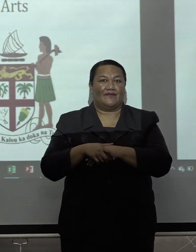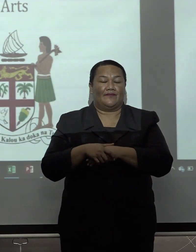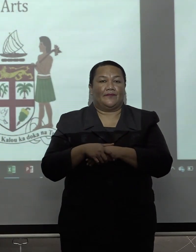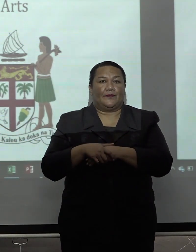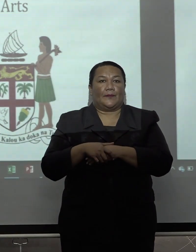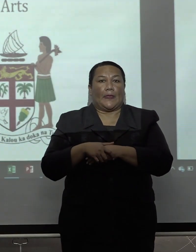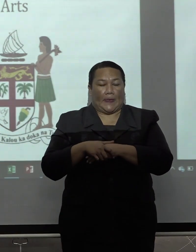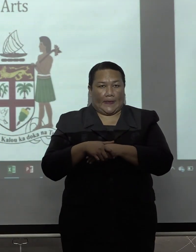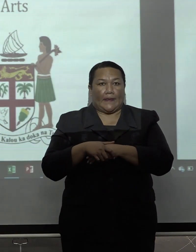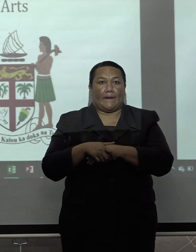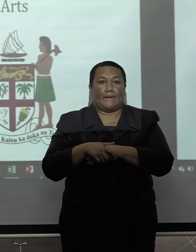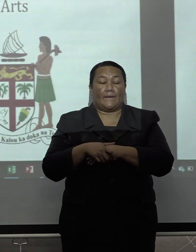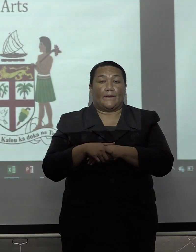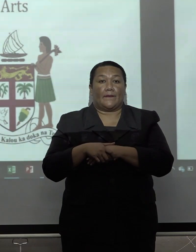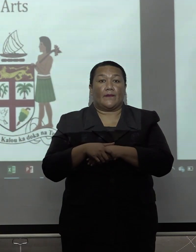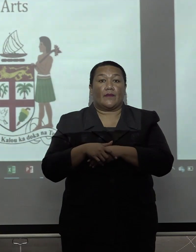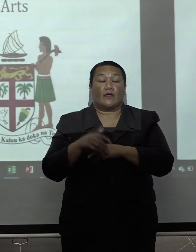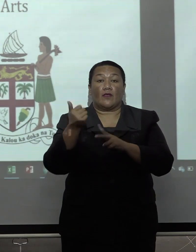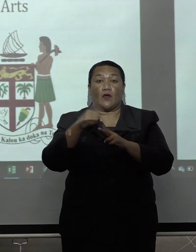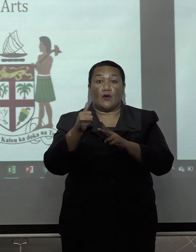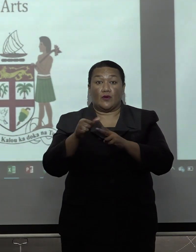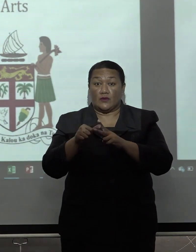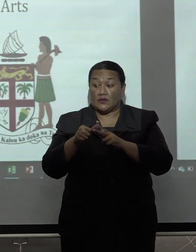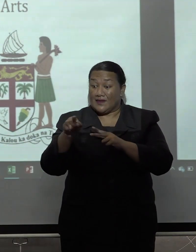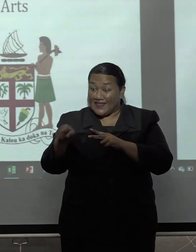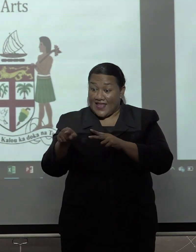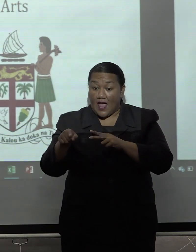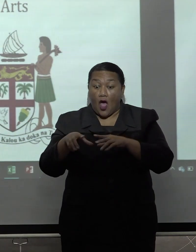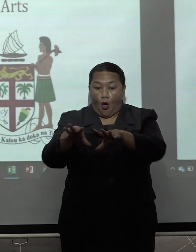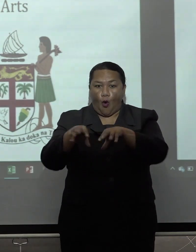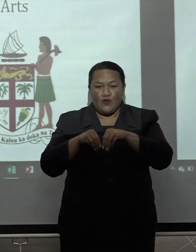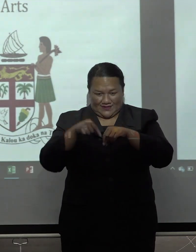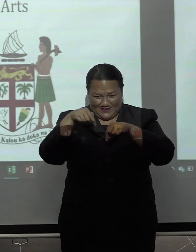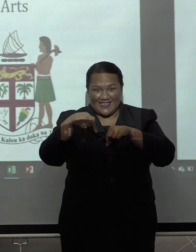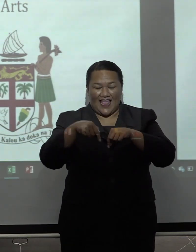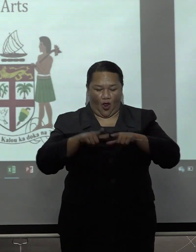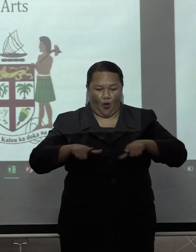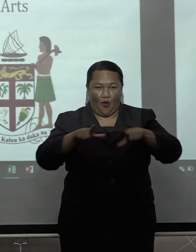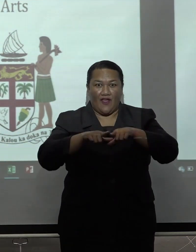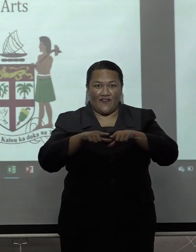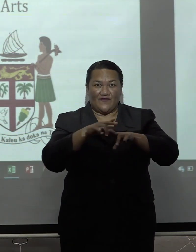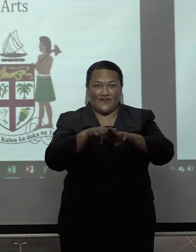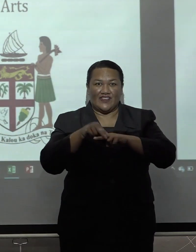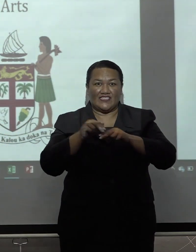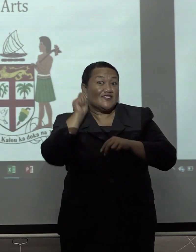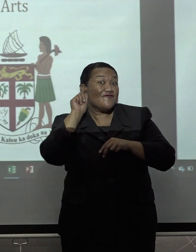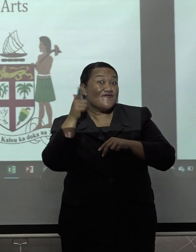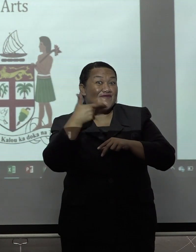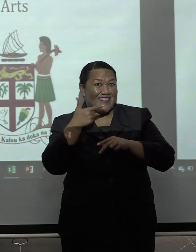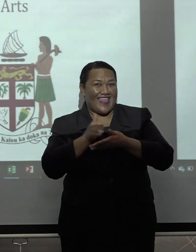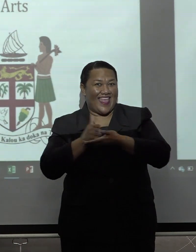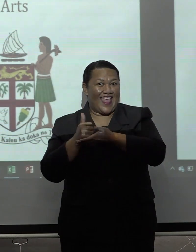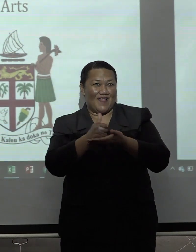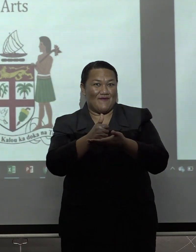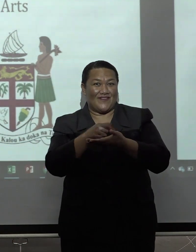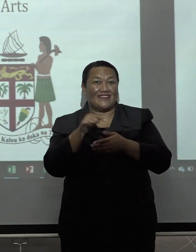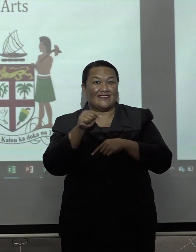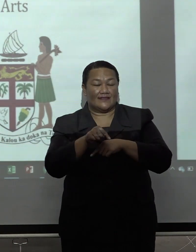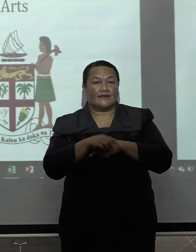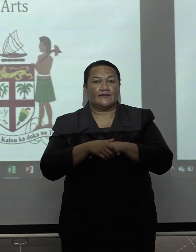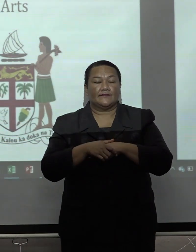And the Learning Hub portal will be hosted locally in Fiji on Telecom's cloud infrastructure, so the speed will